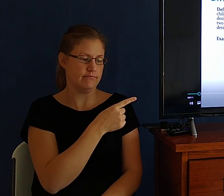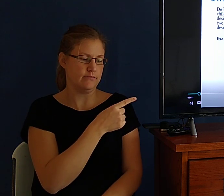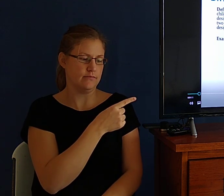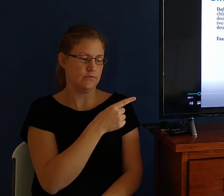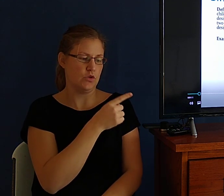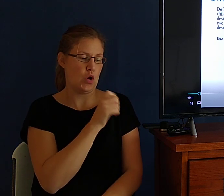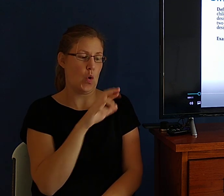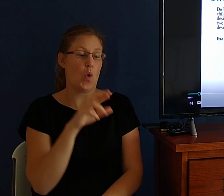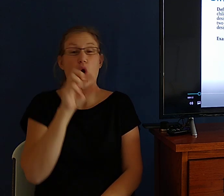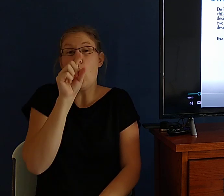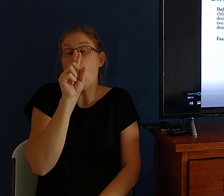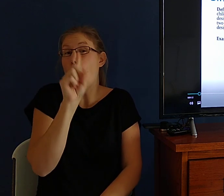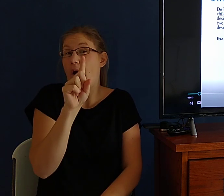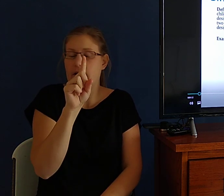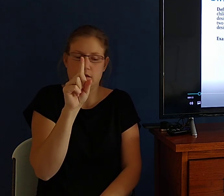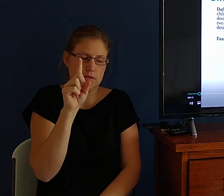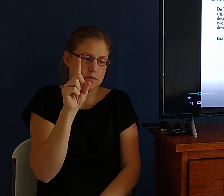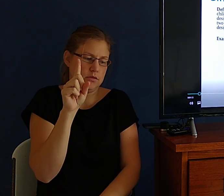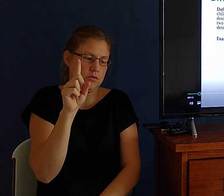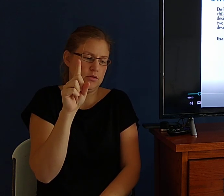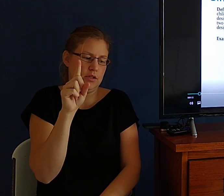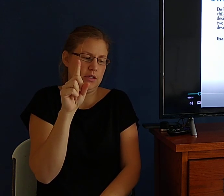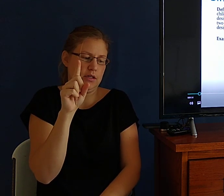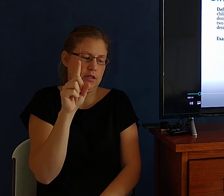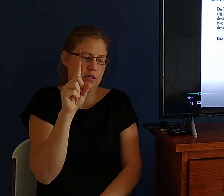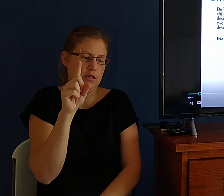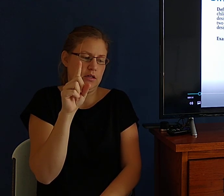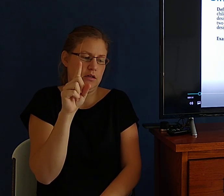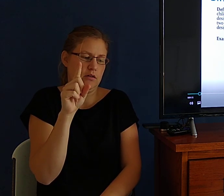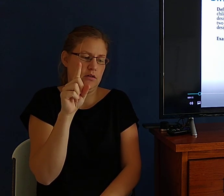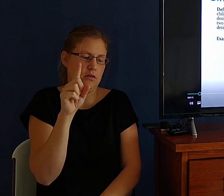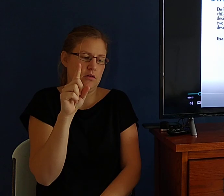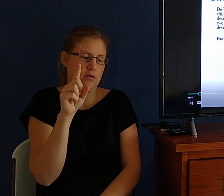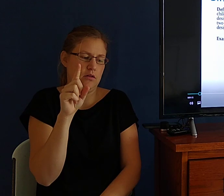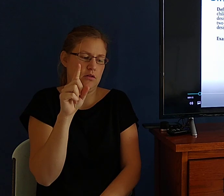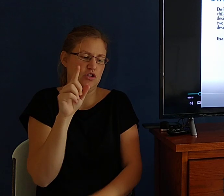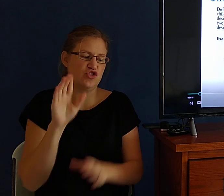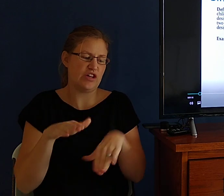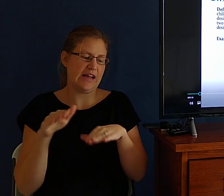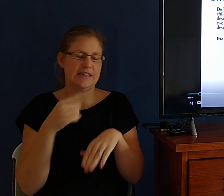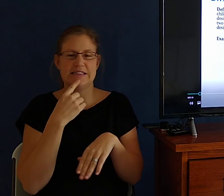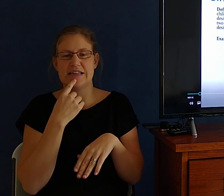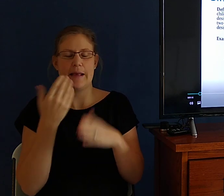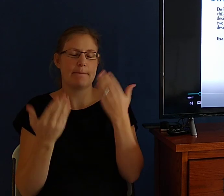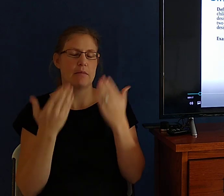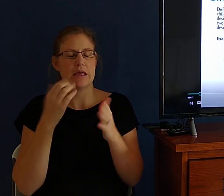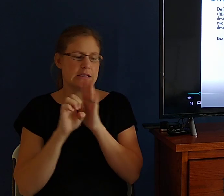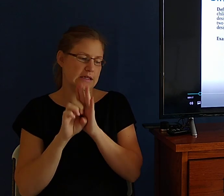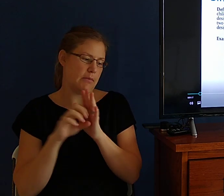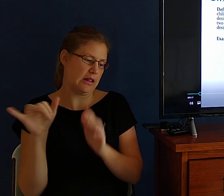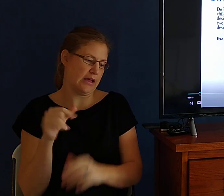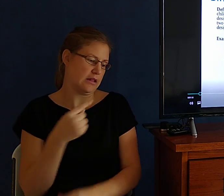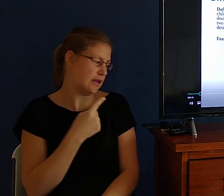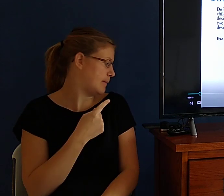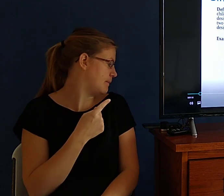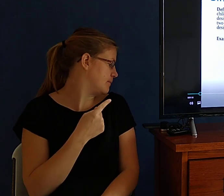one child. Let's say if we have another, for example, like that.